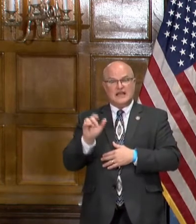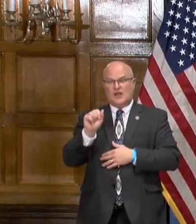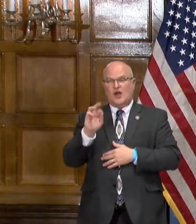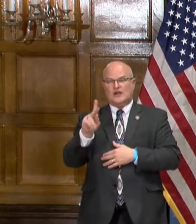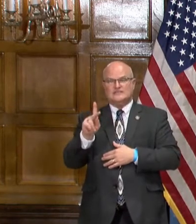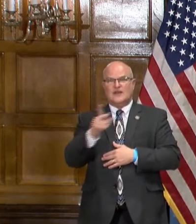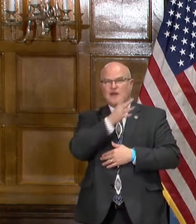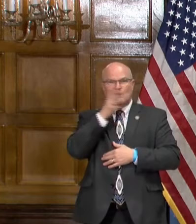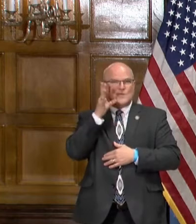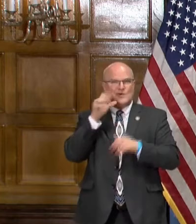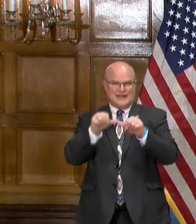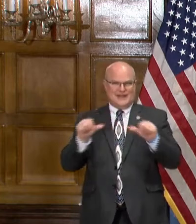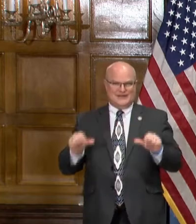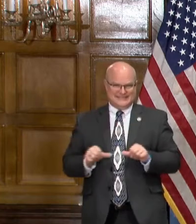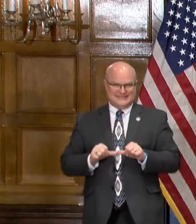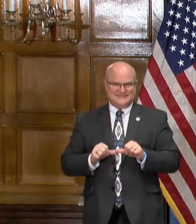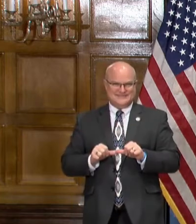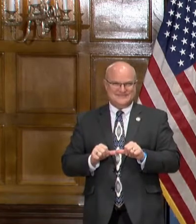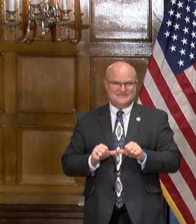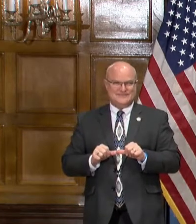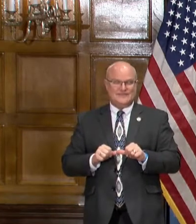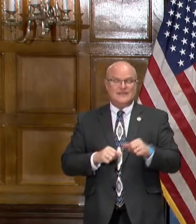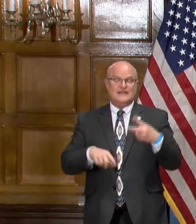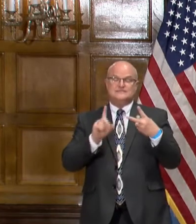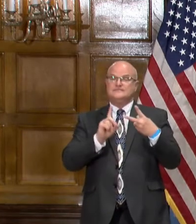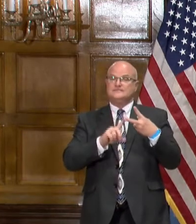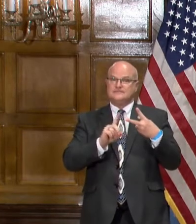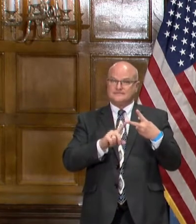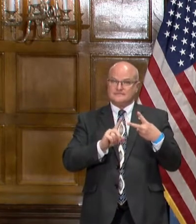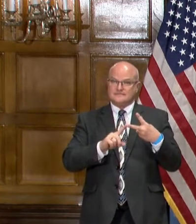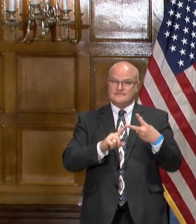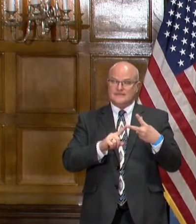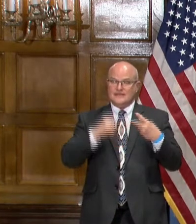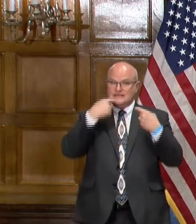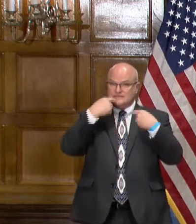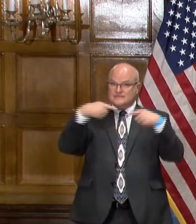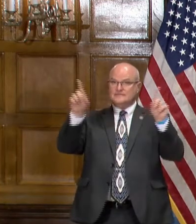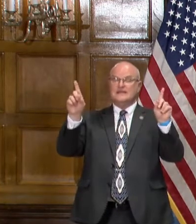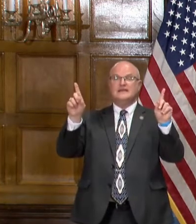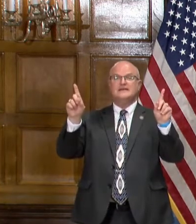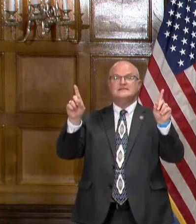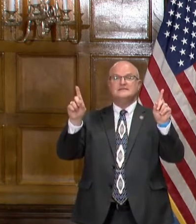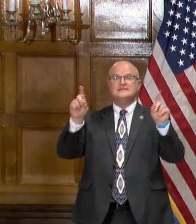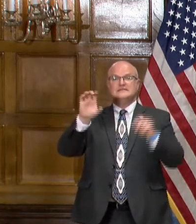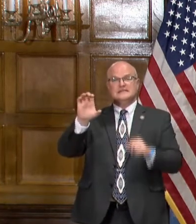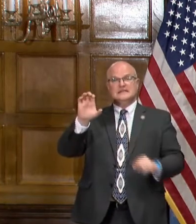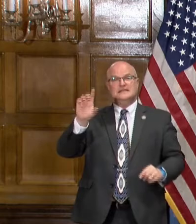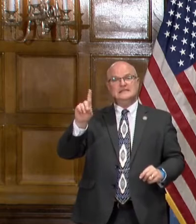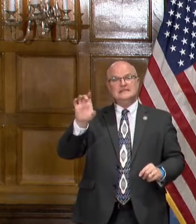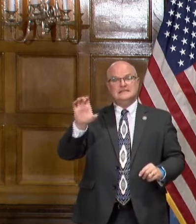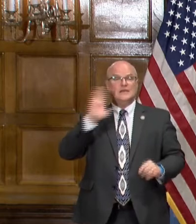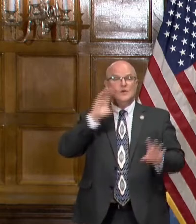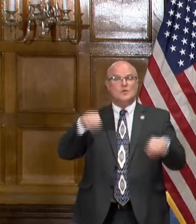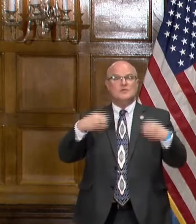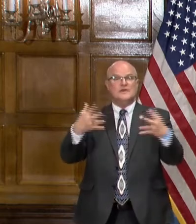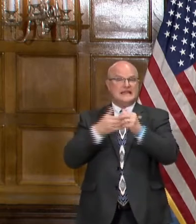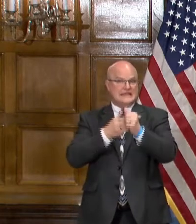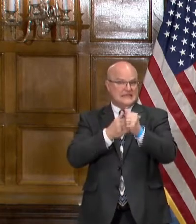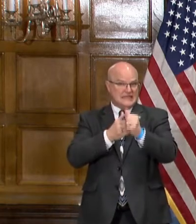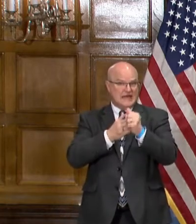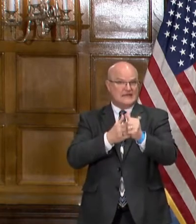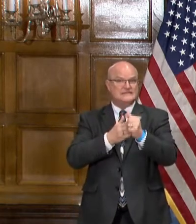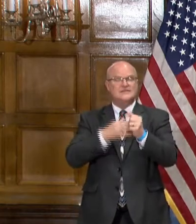our rural areas. Secondly, I want to announce that CDC will be providing